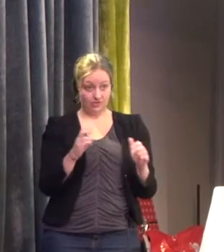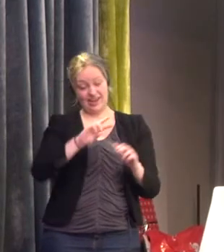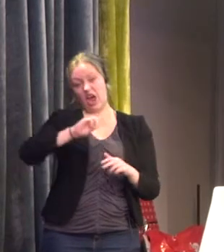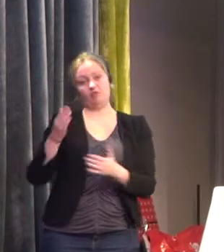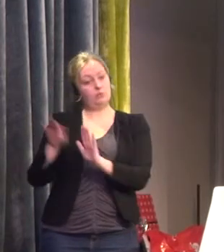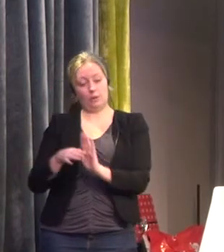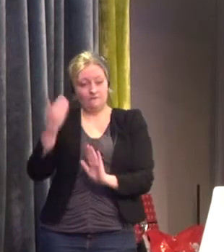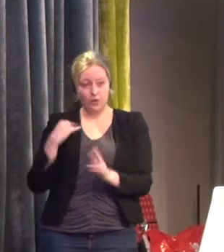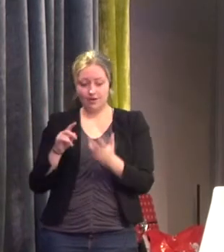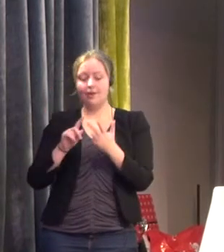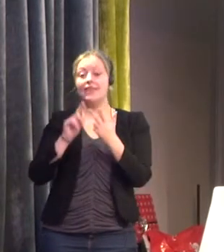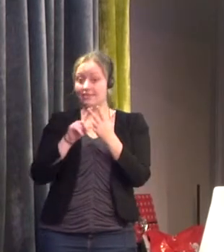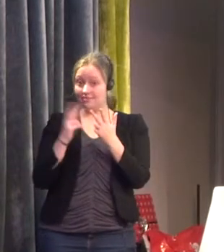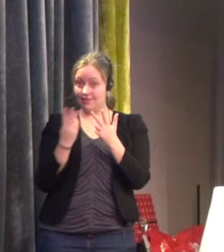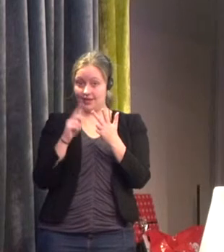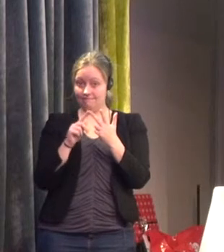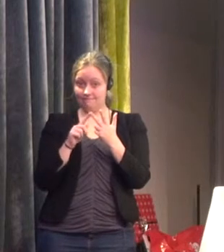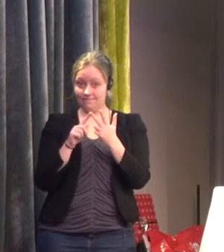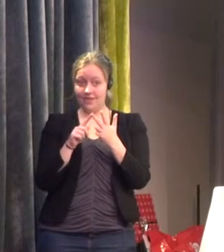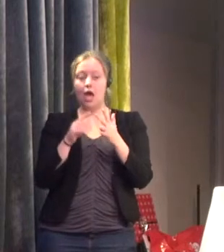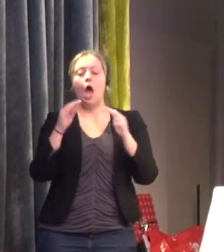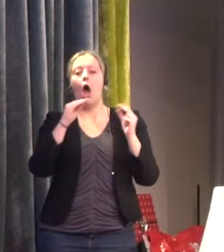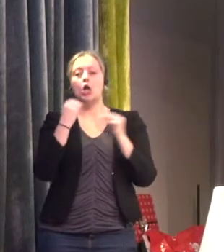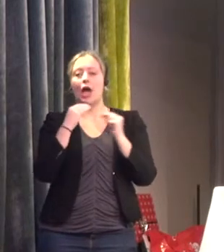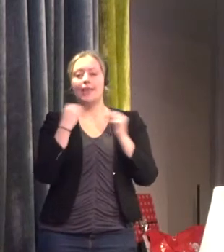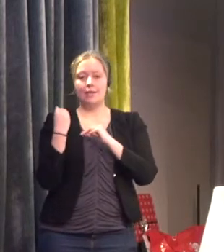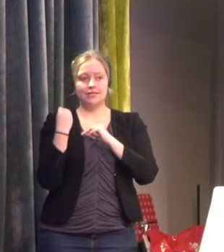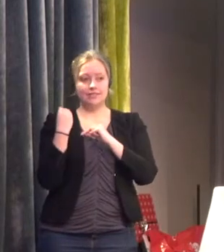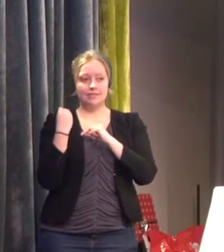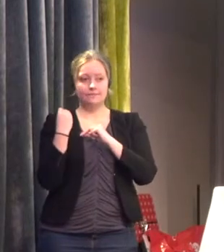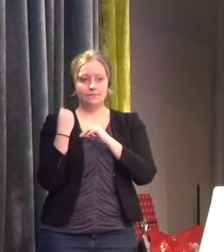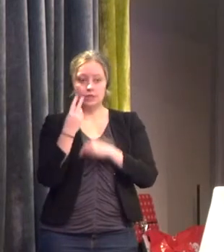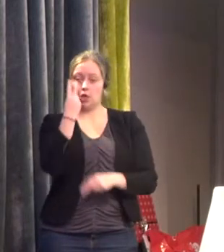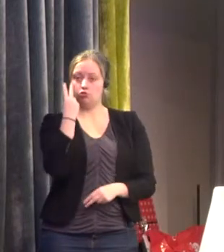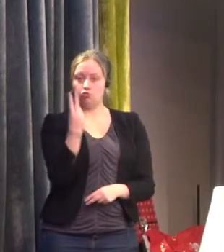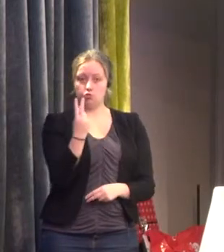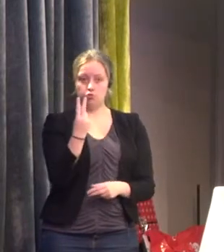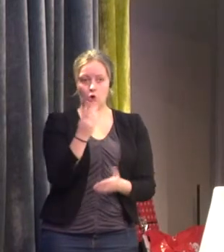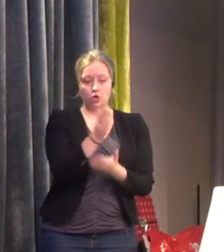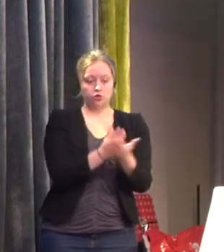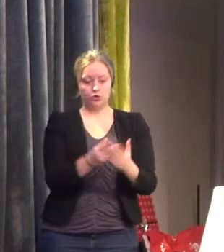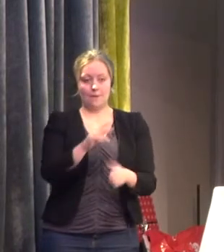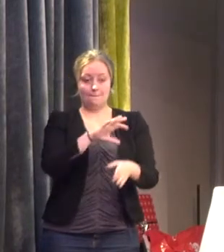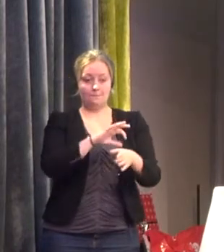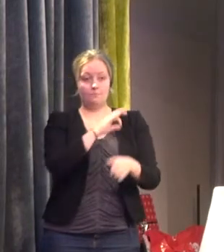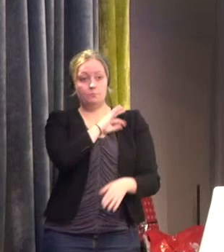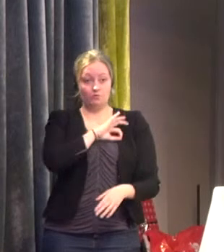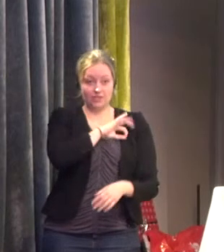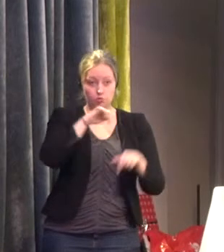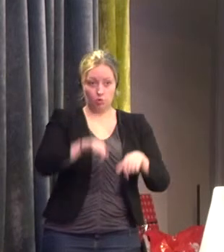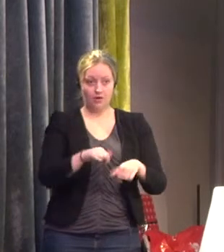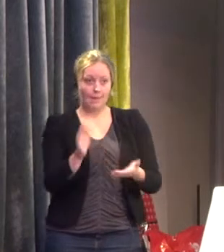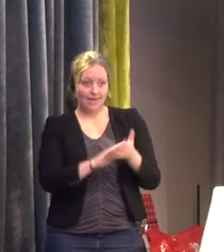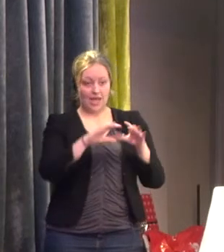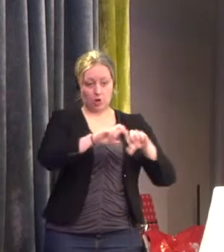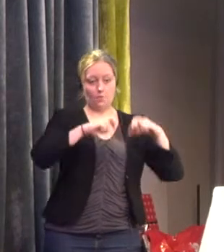document. Gerard Quinn and Teresia Degner, two law professors, and Teresia is now on the committee that monitors the CRPD, wrote